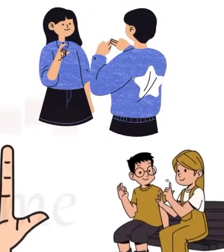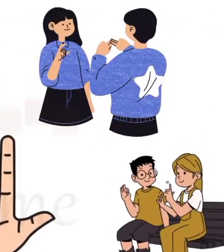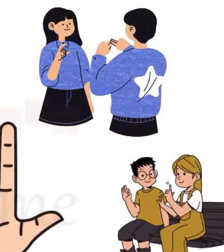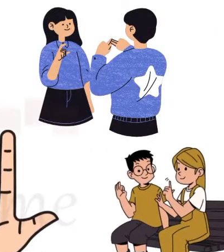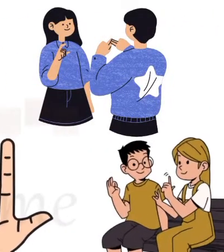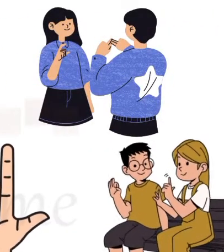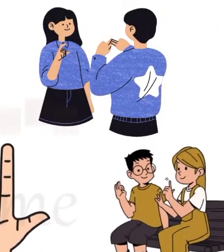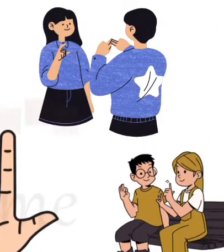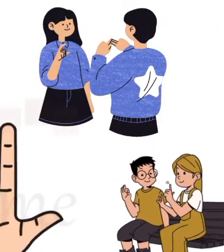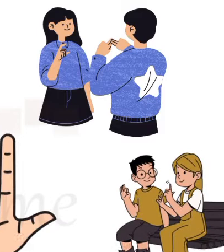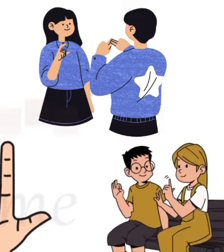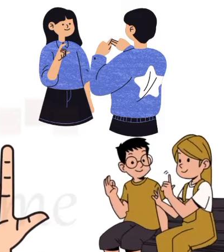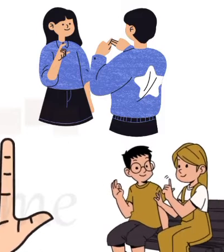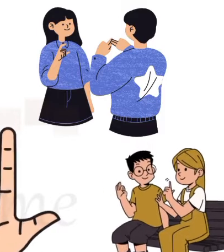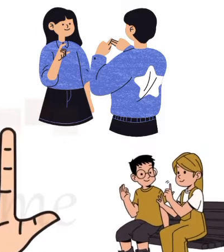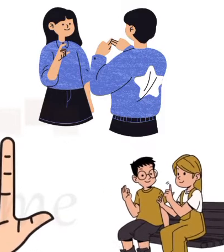Sign language letter L.